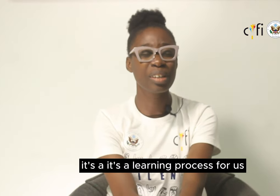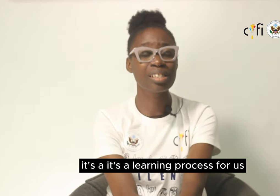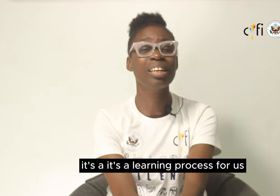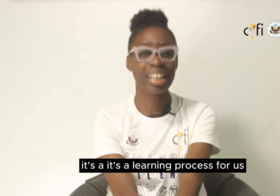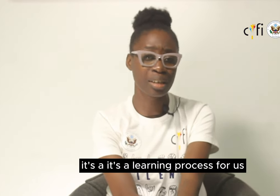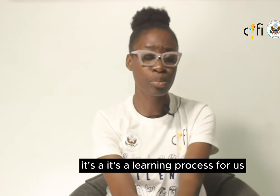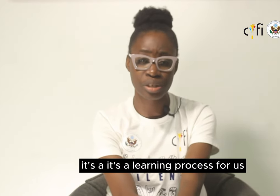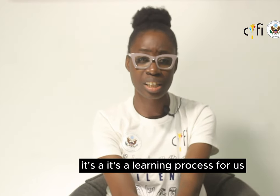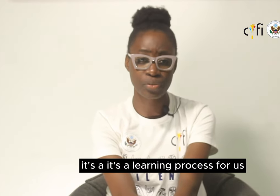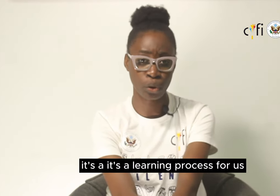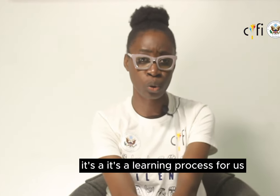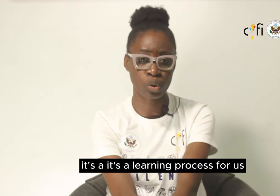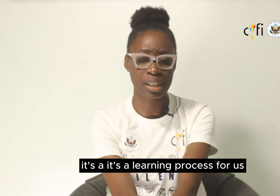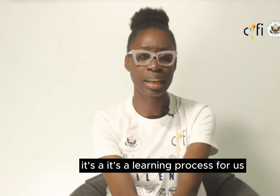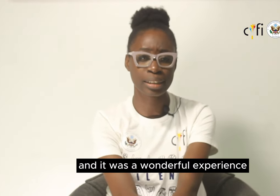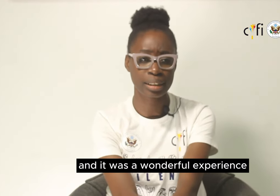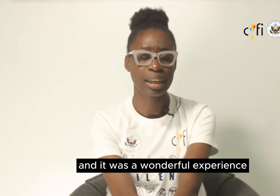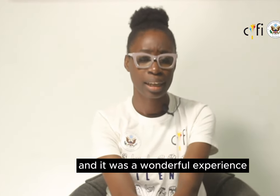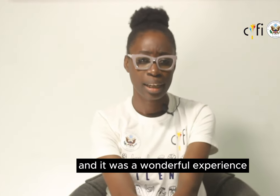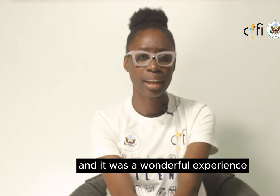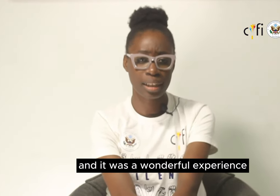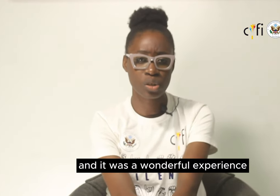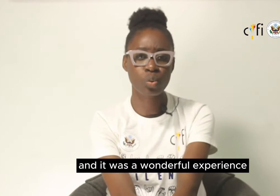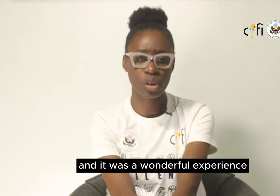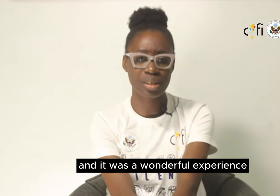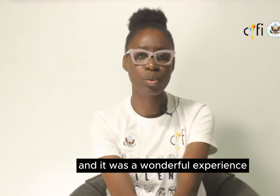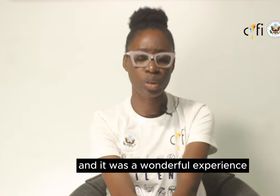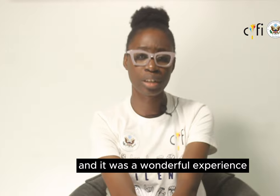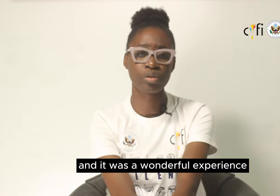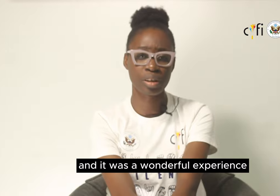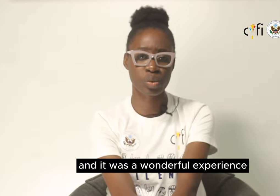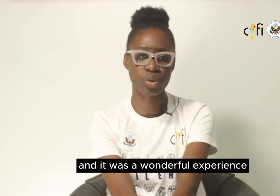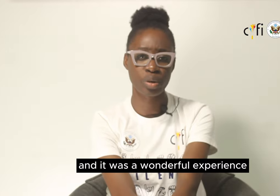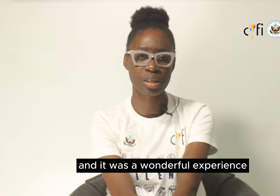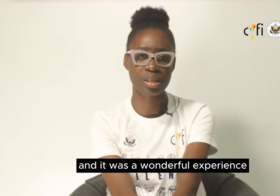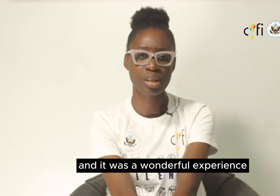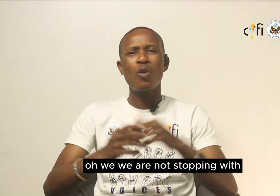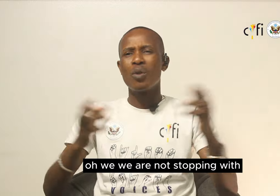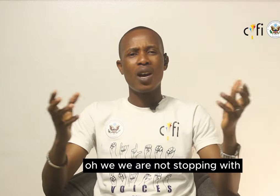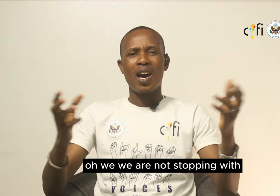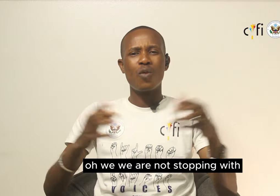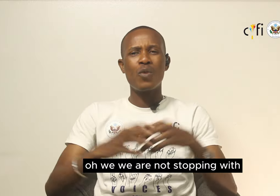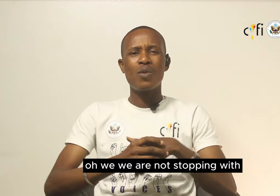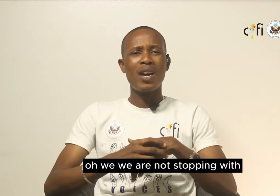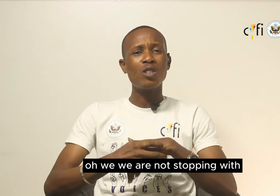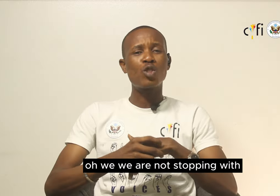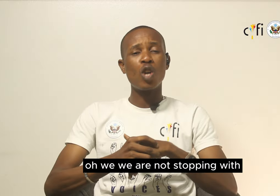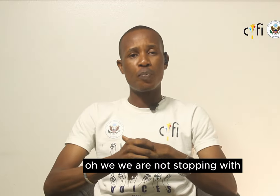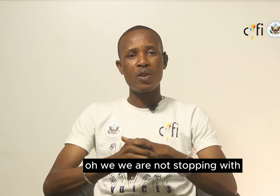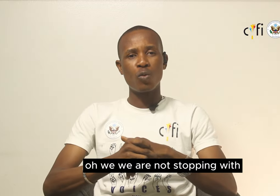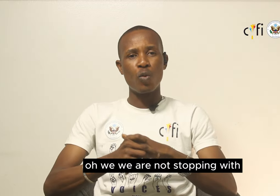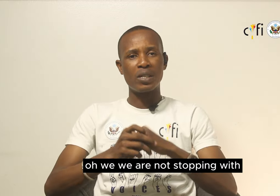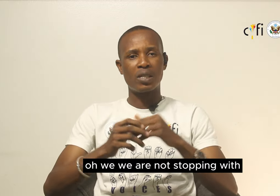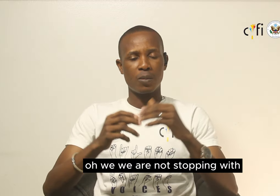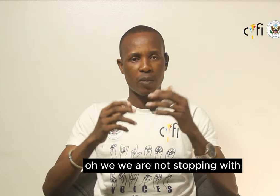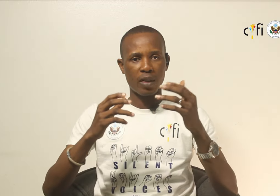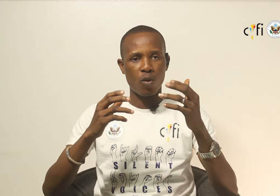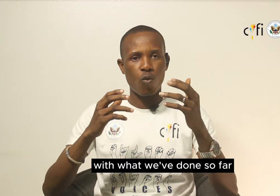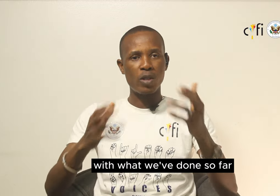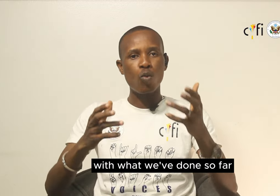It's a learning process for us and it was a wonderful experience. So we are not stopping with what